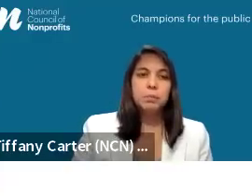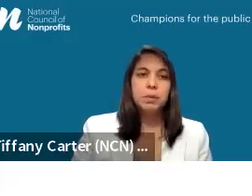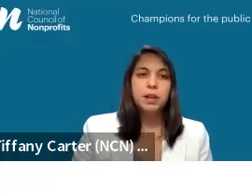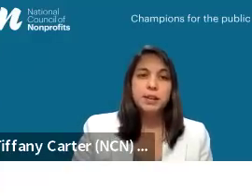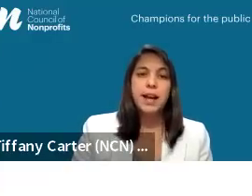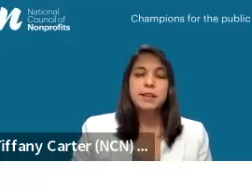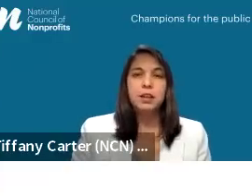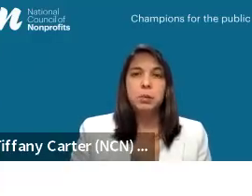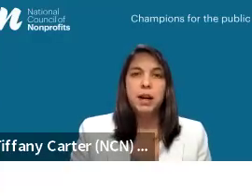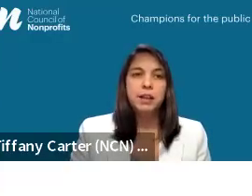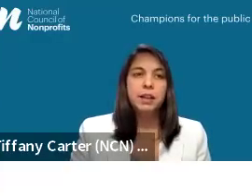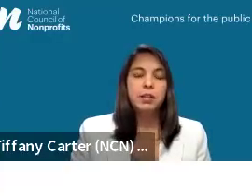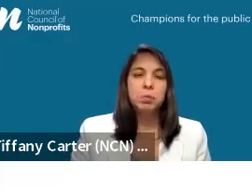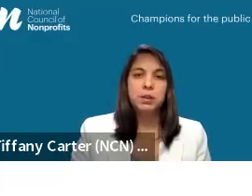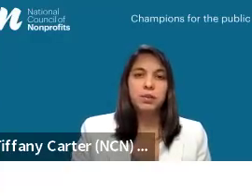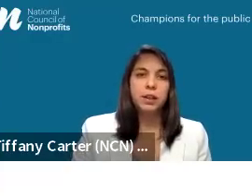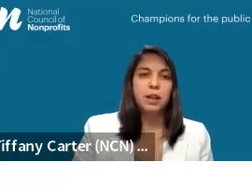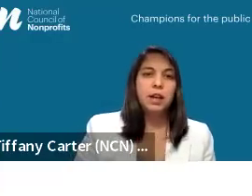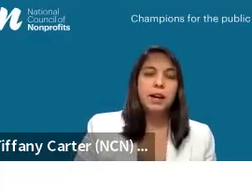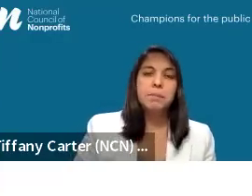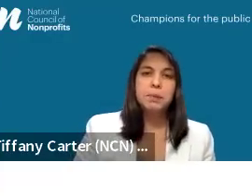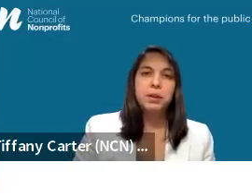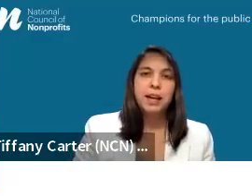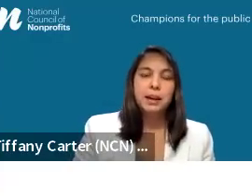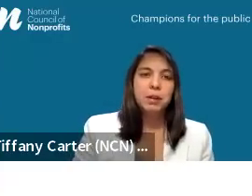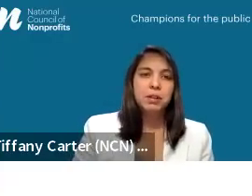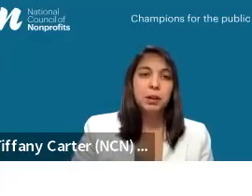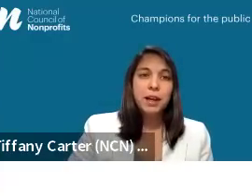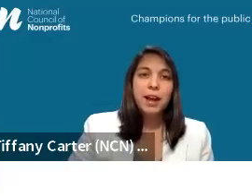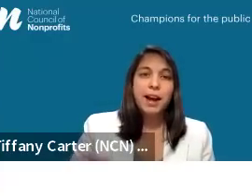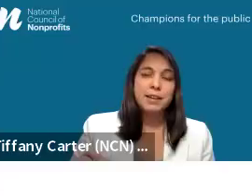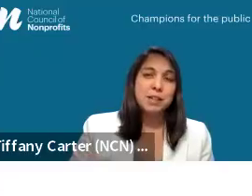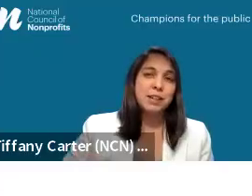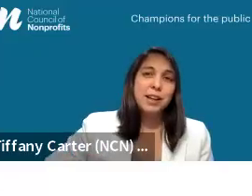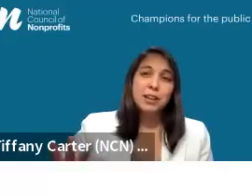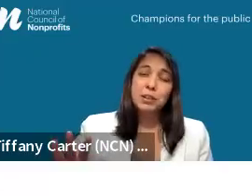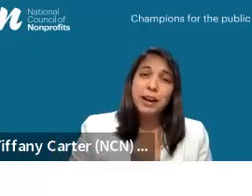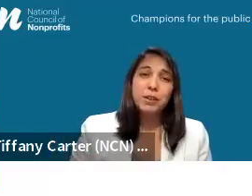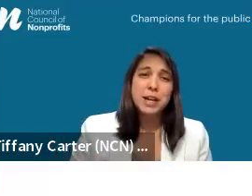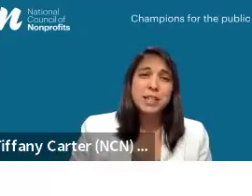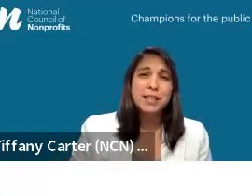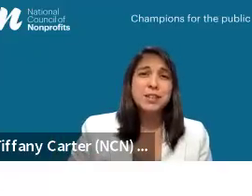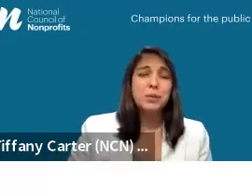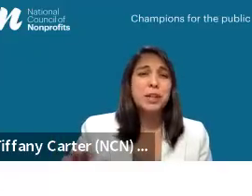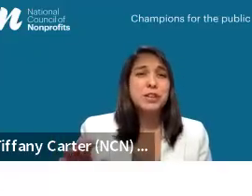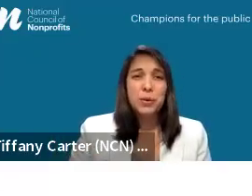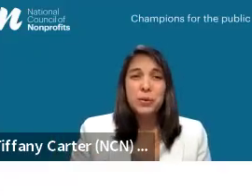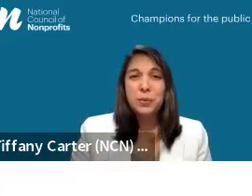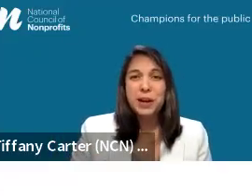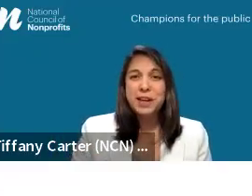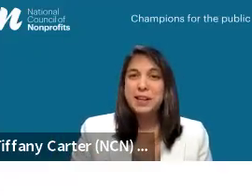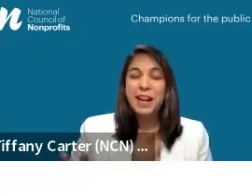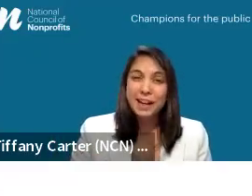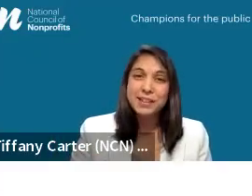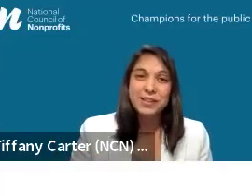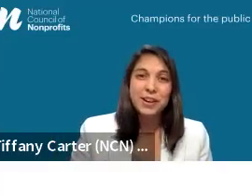where the intent is behind this specific memo that came out. So as I mentioned, there's a lot of questions. We